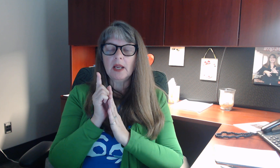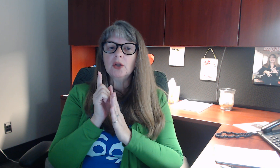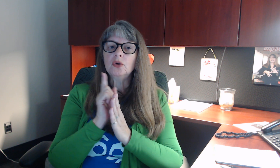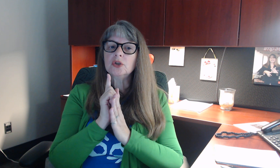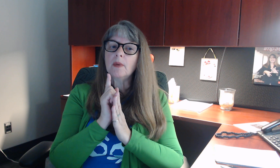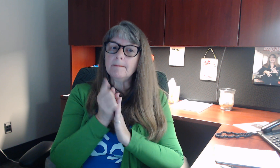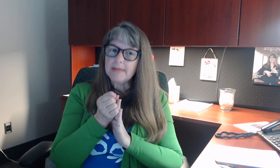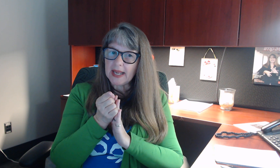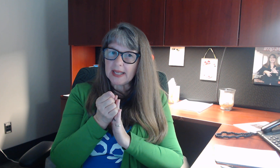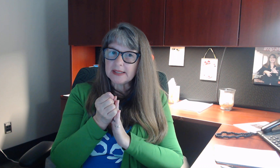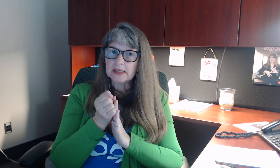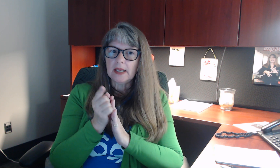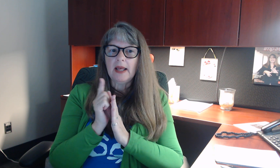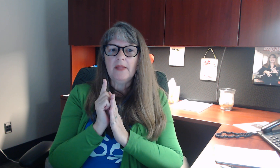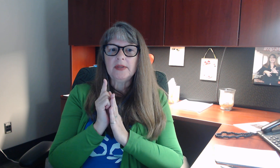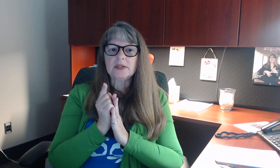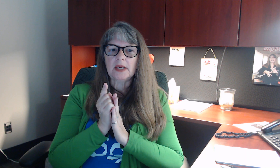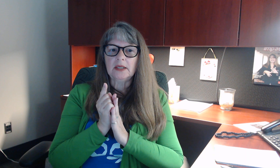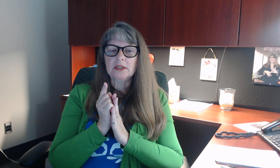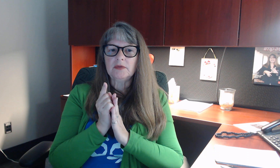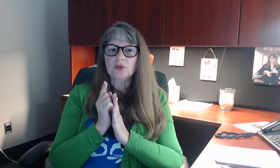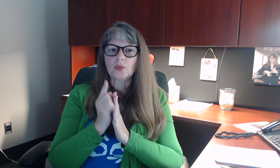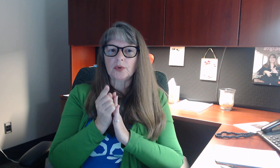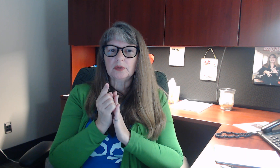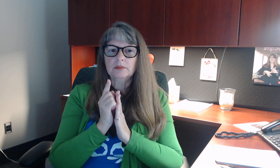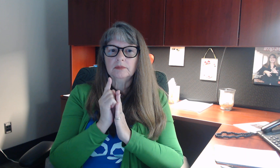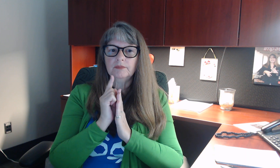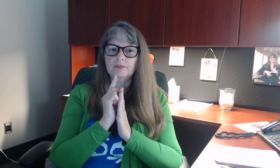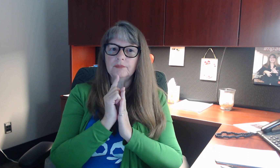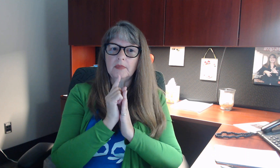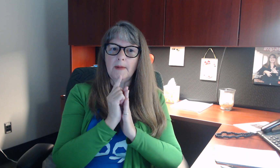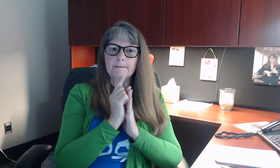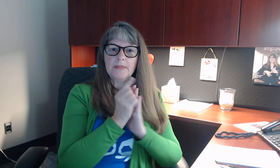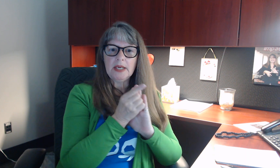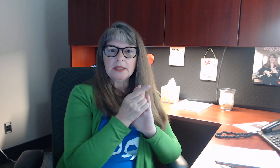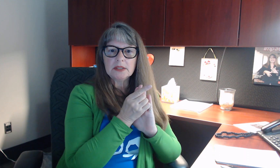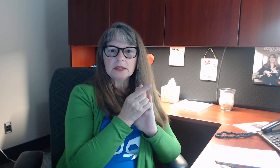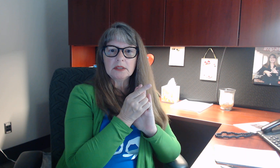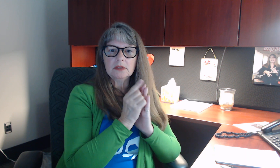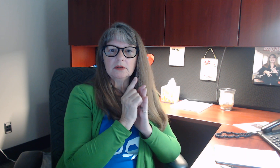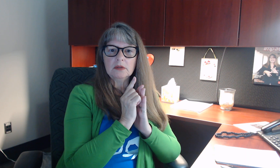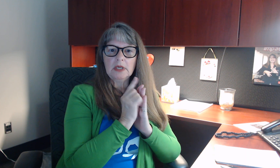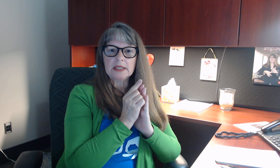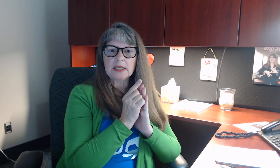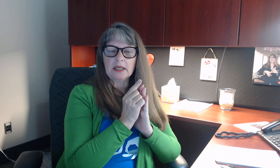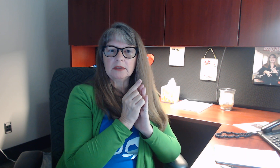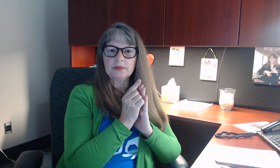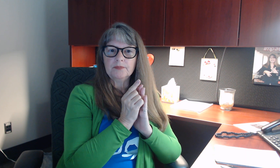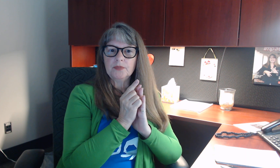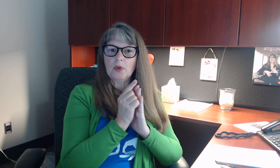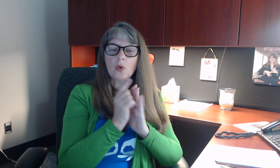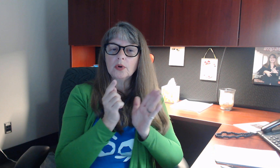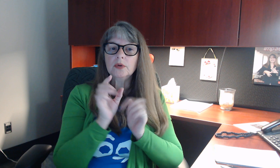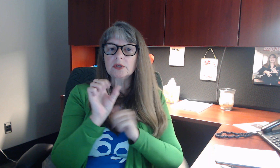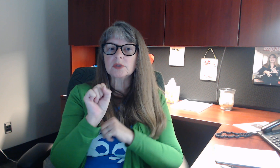can do a minute, and then seconds even shorter. A minute and a second. Or you can spell